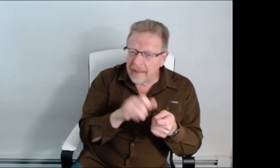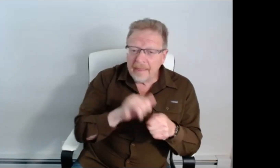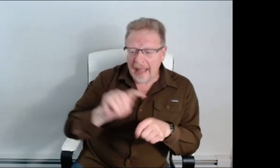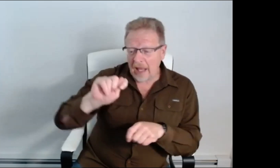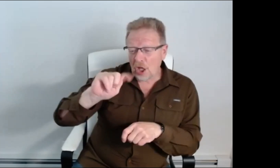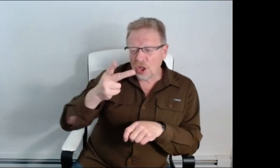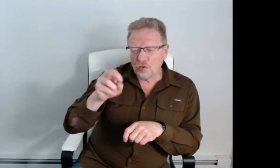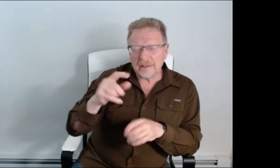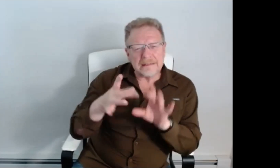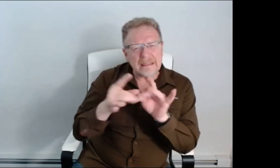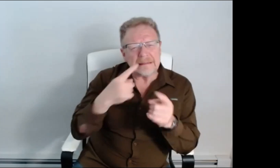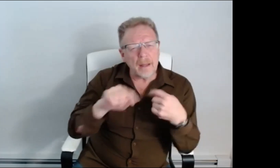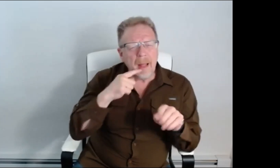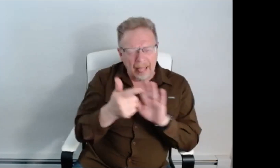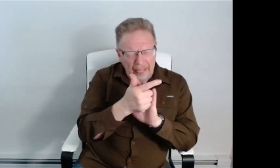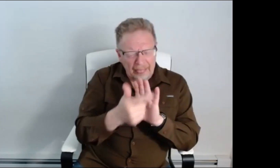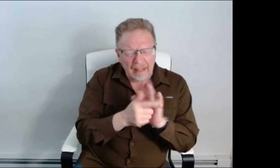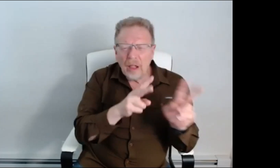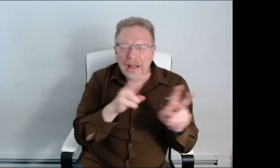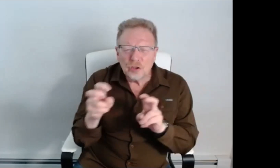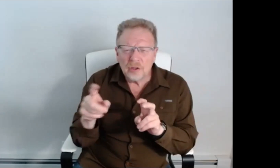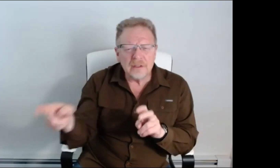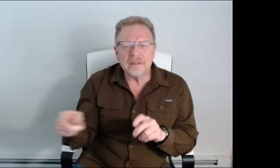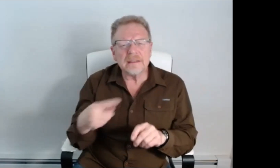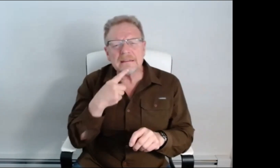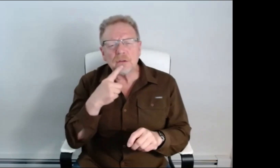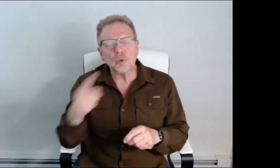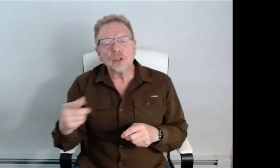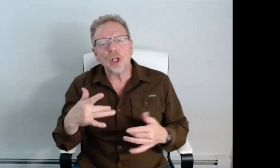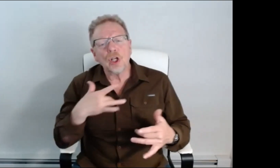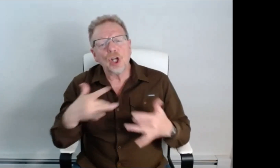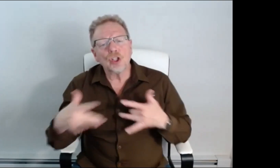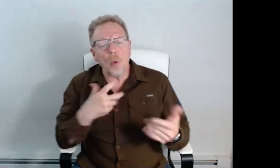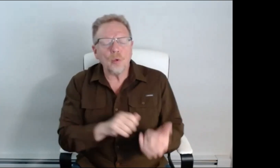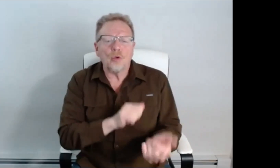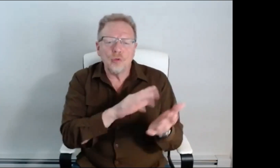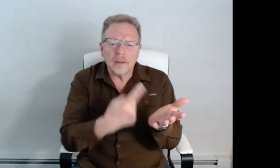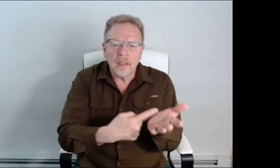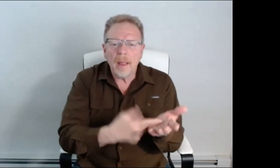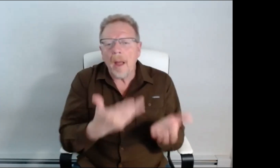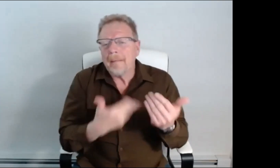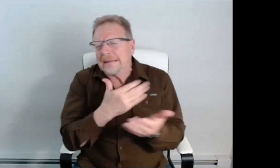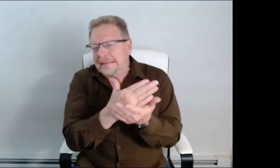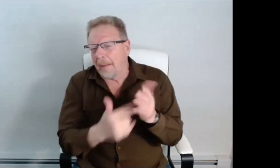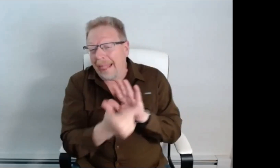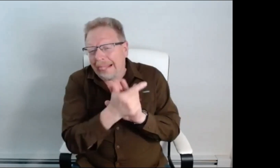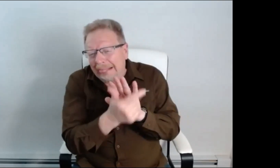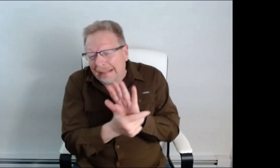about legal issues. It was more that she expressed concerns that there may be some legal issues. But then I